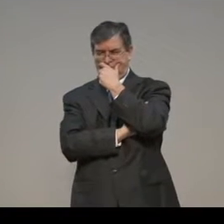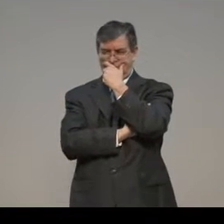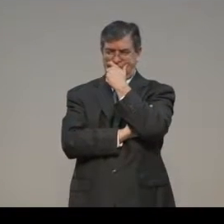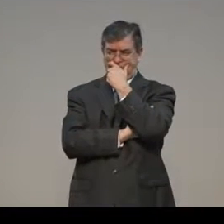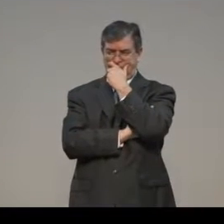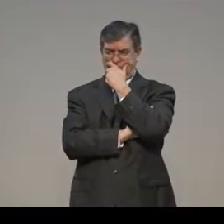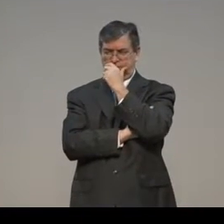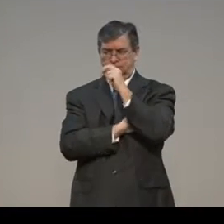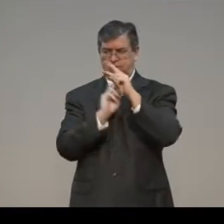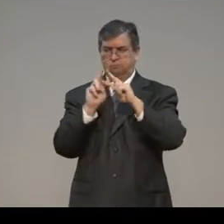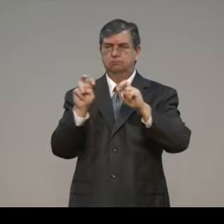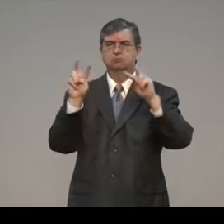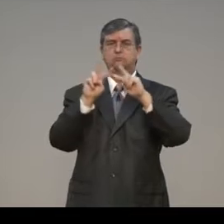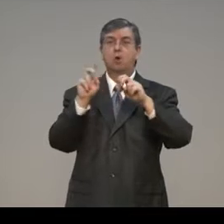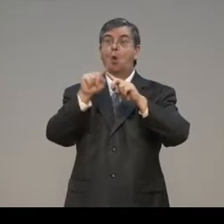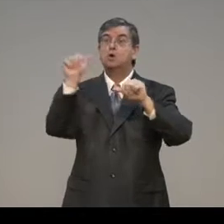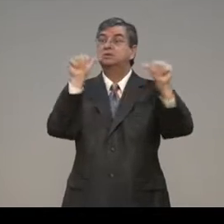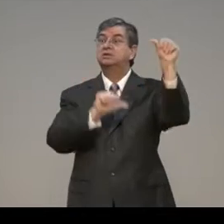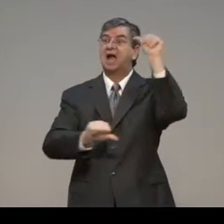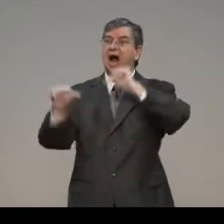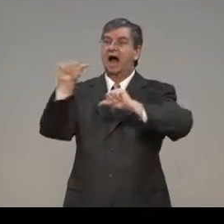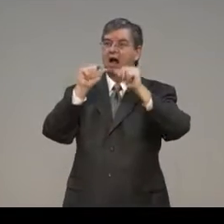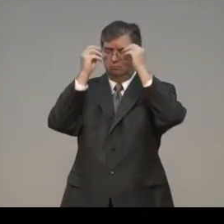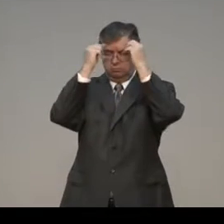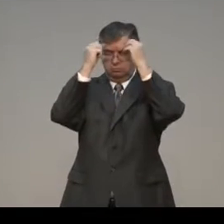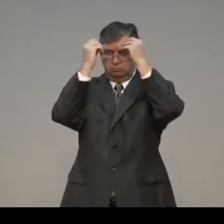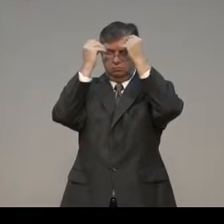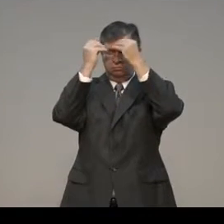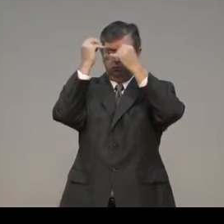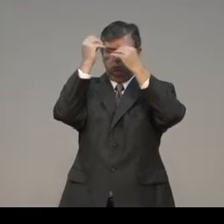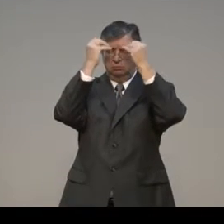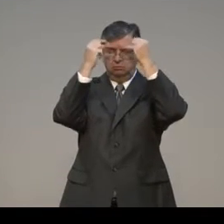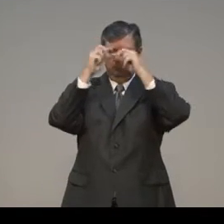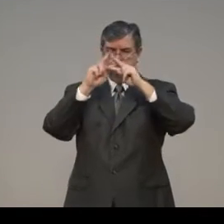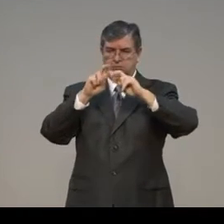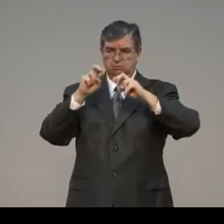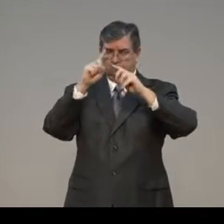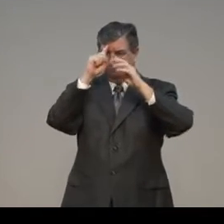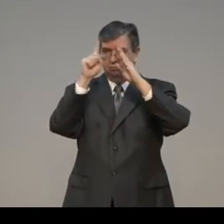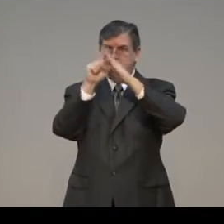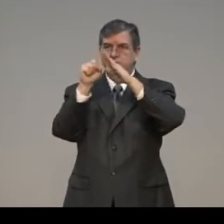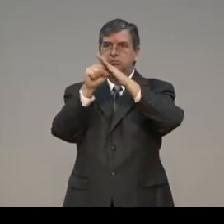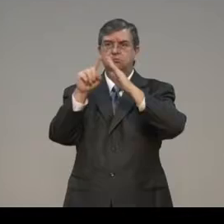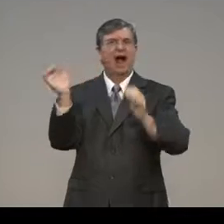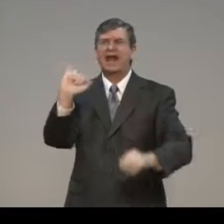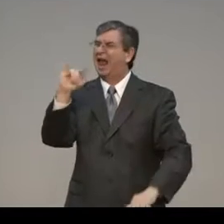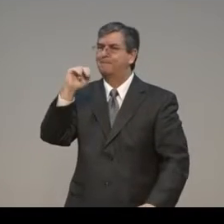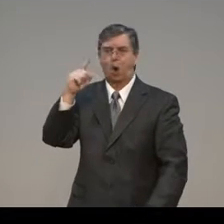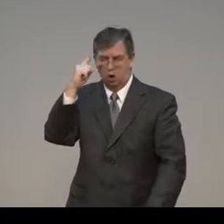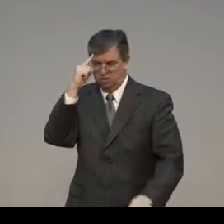It was very detailed for him and Saul. Paul was. He was thoughtful